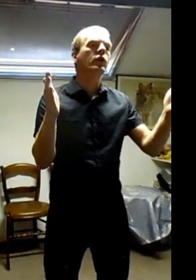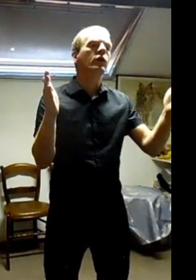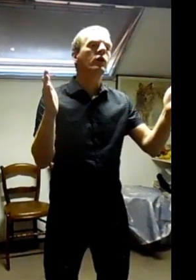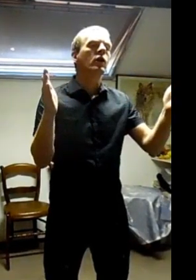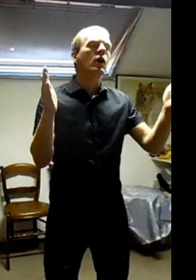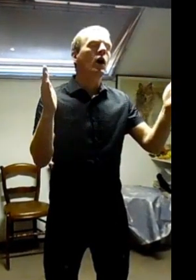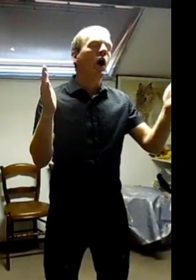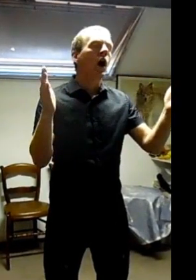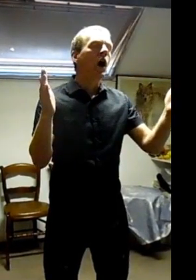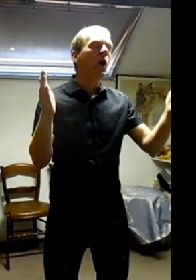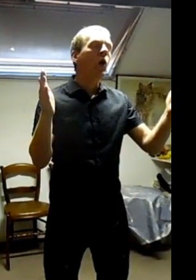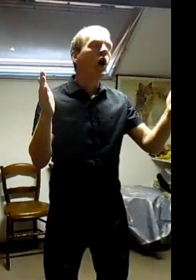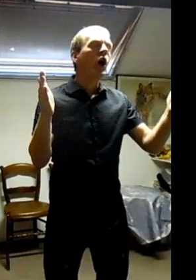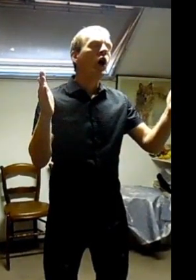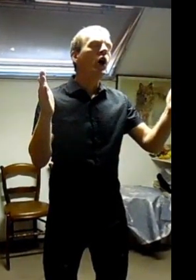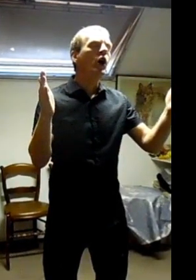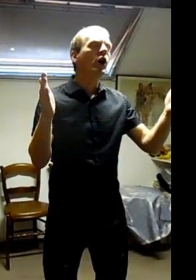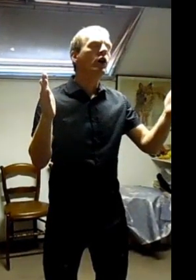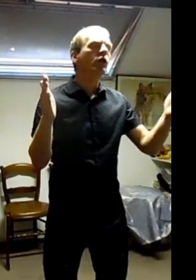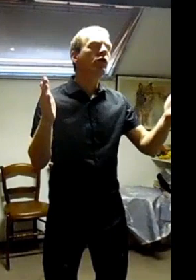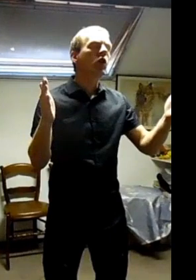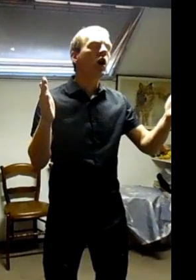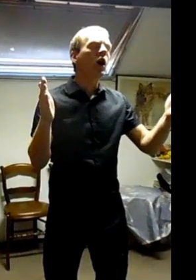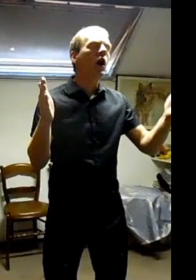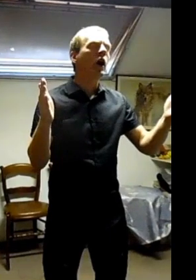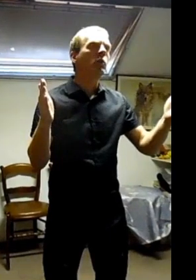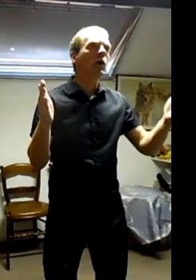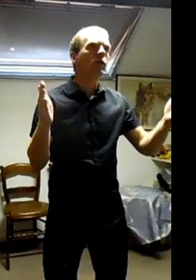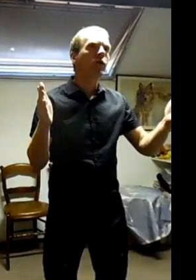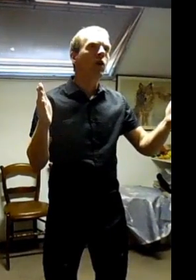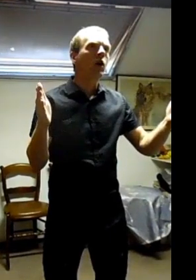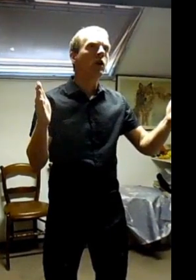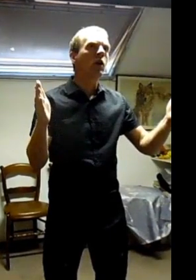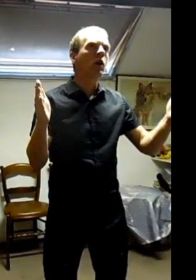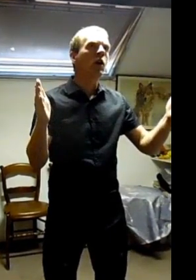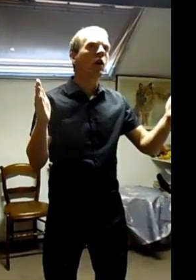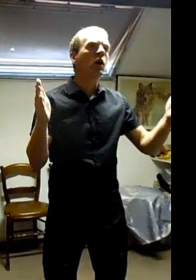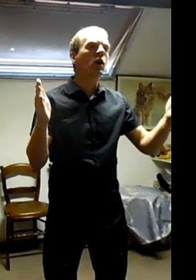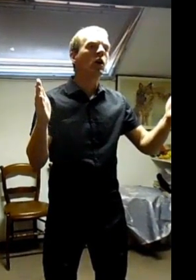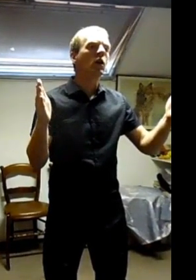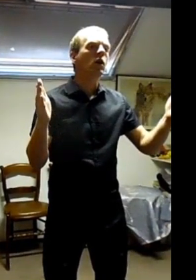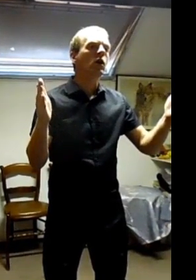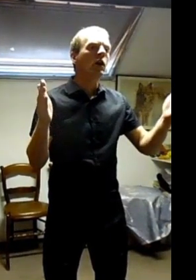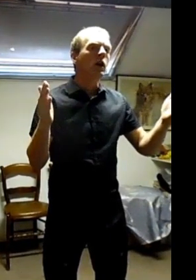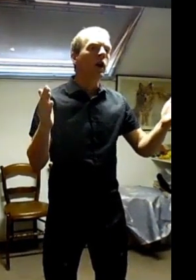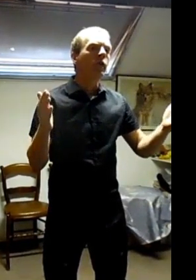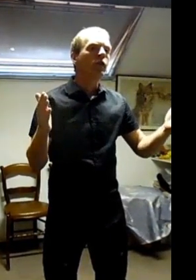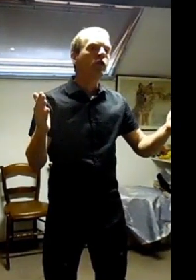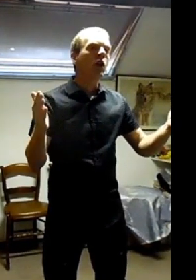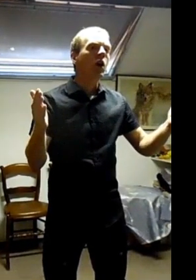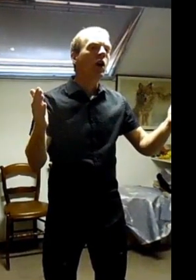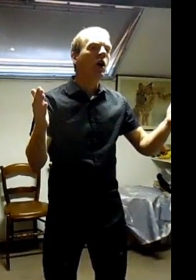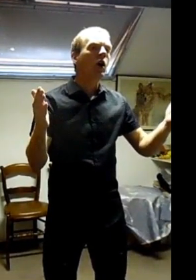A way to join my father and to share